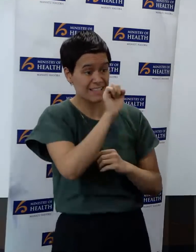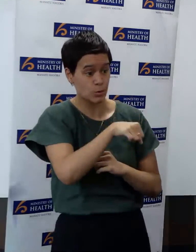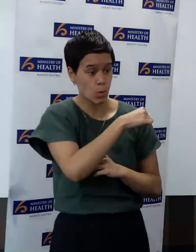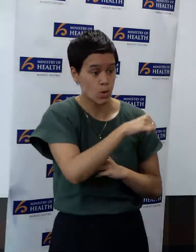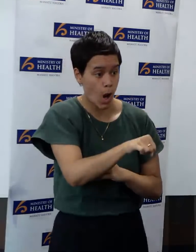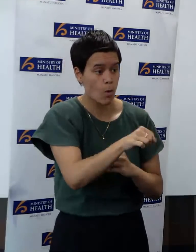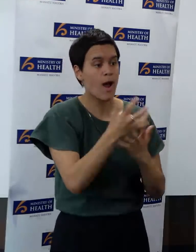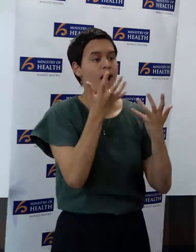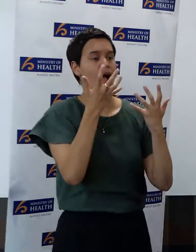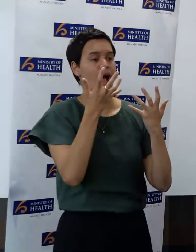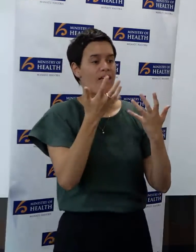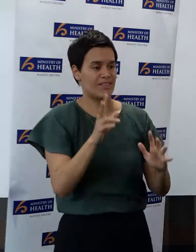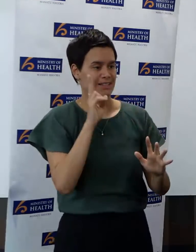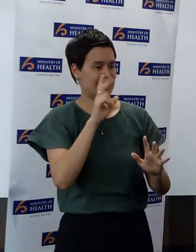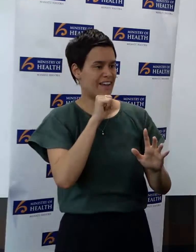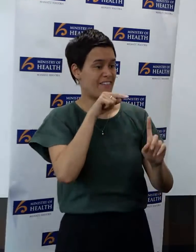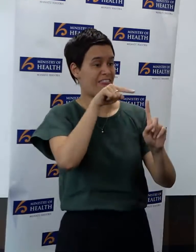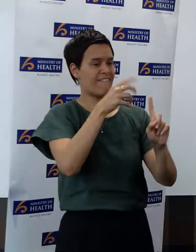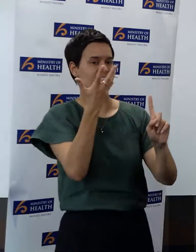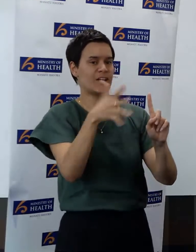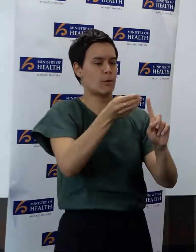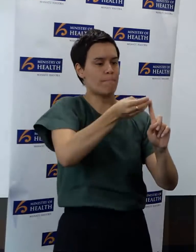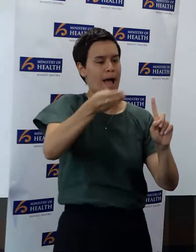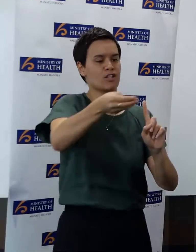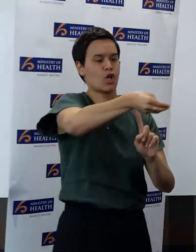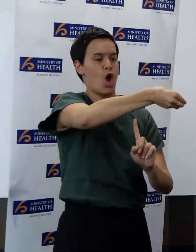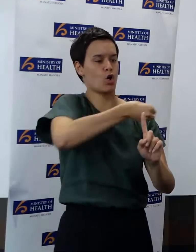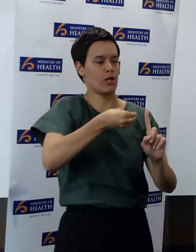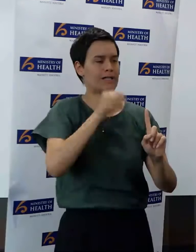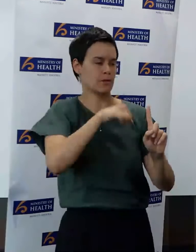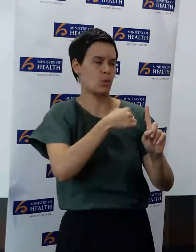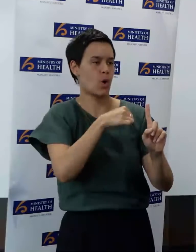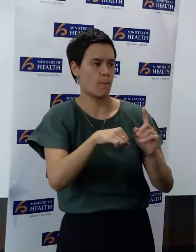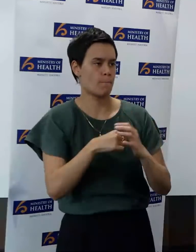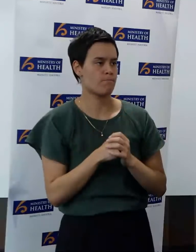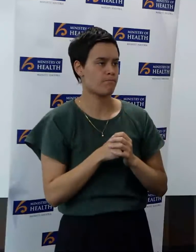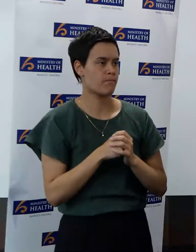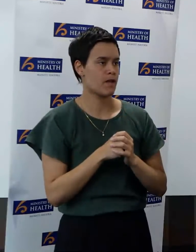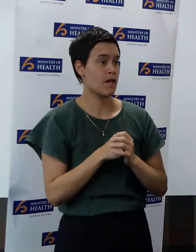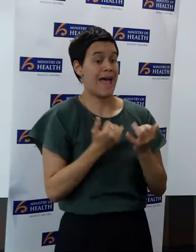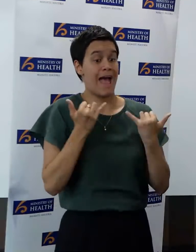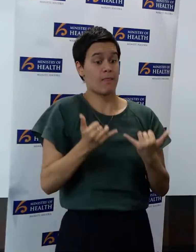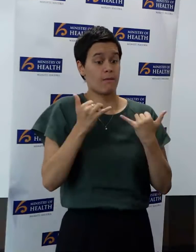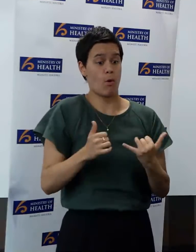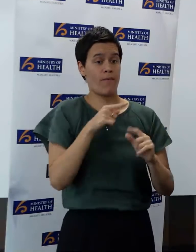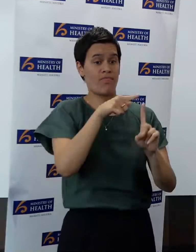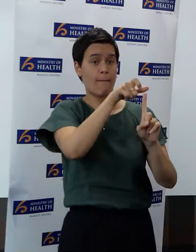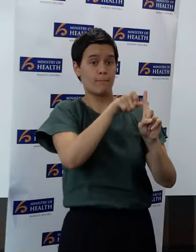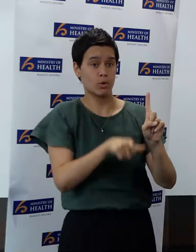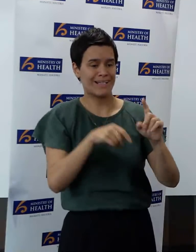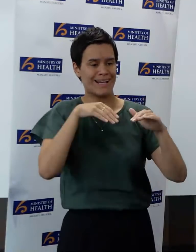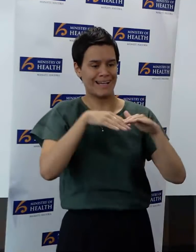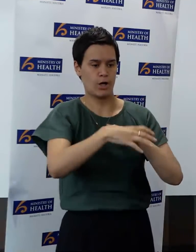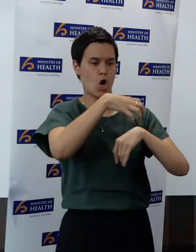case, is that person in quarantine at the moment? The person's in hospital and being managed appropriately.